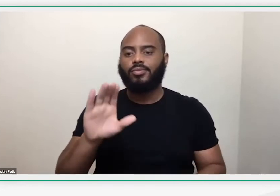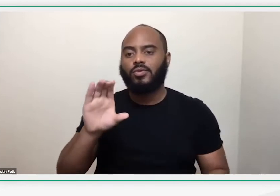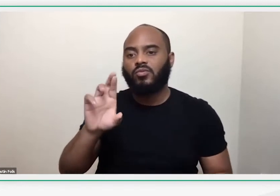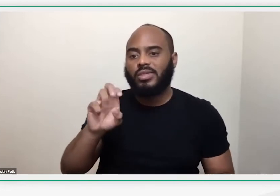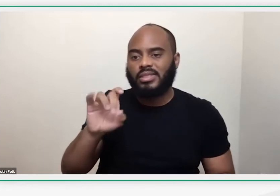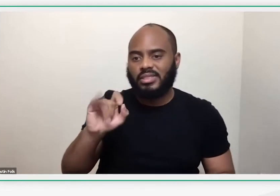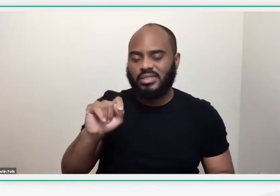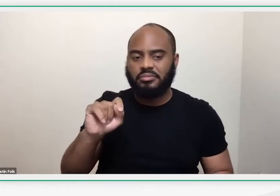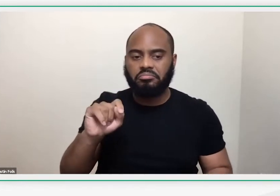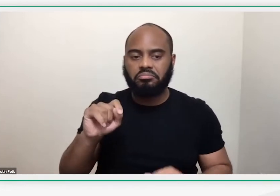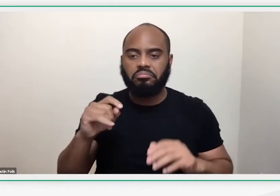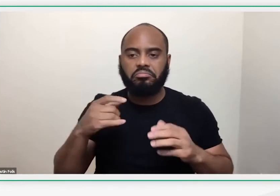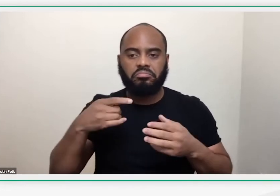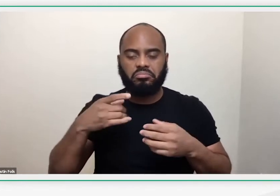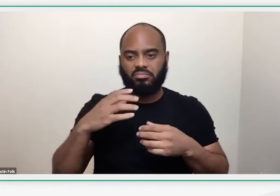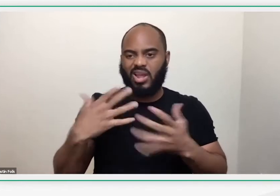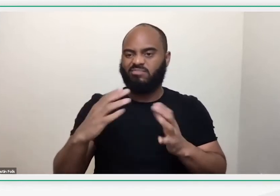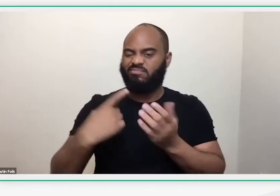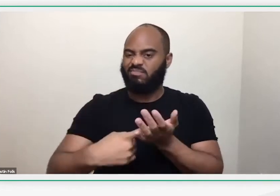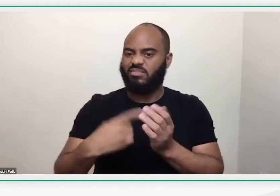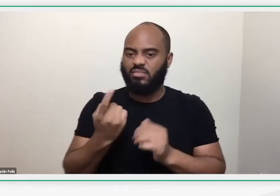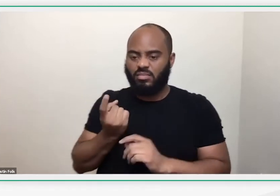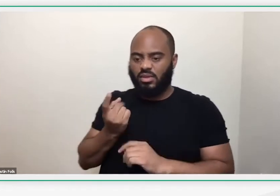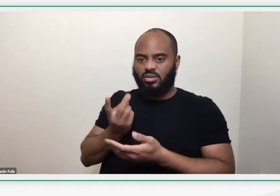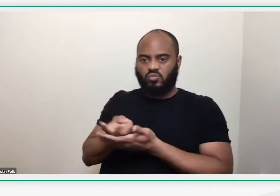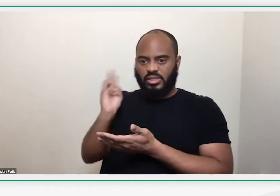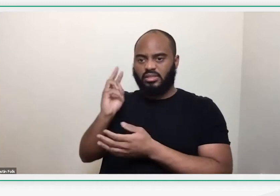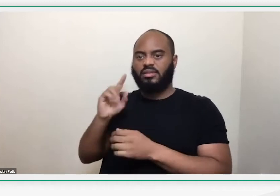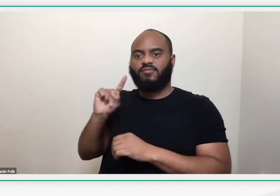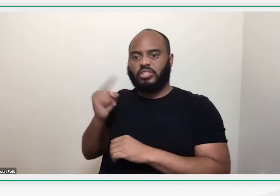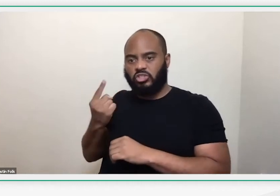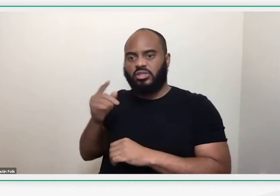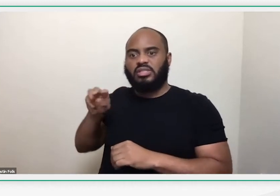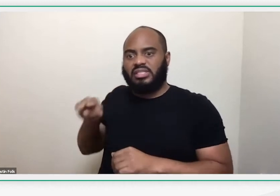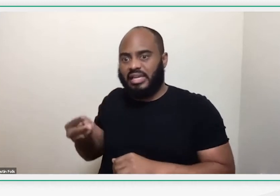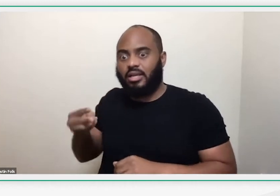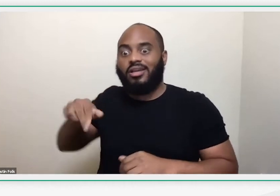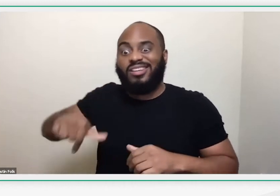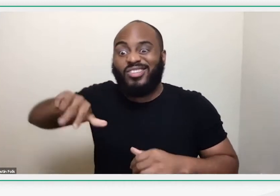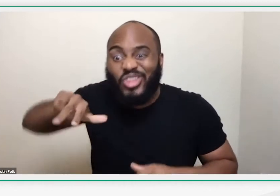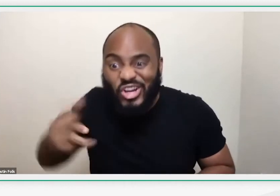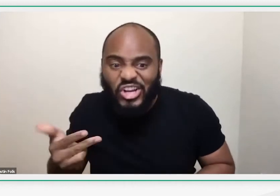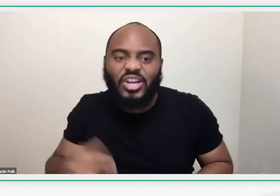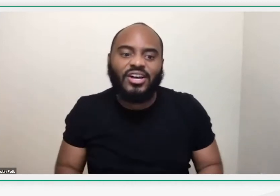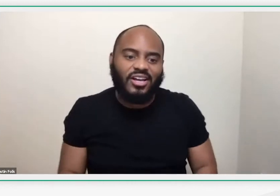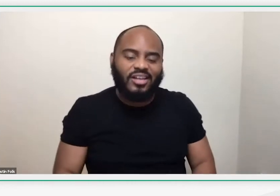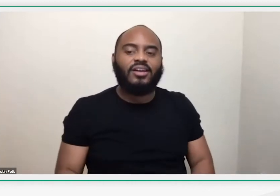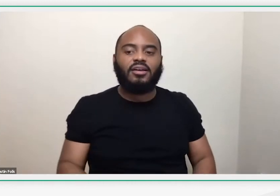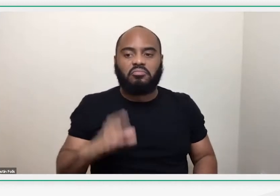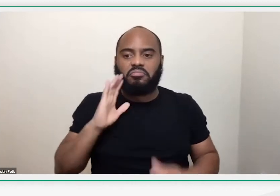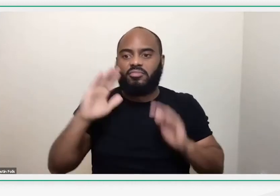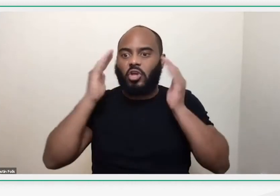And tonight we're having a conversation on understanding how to build your credit. And this is a